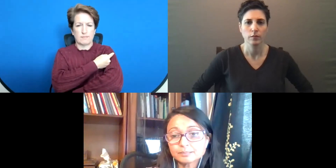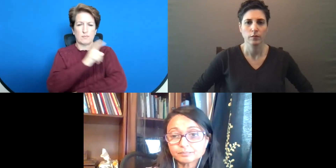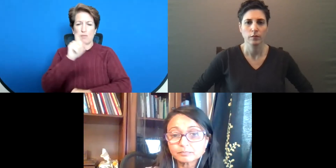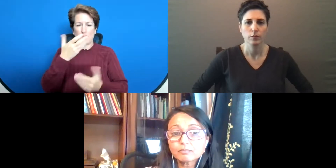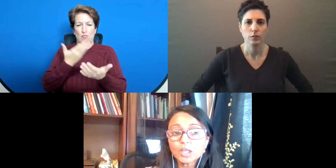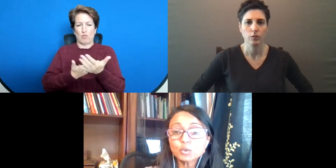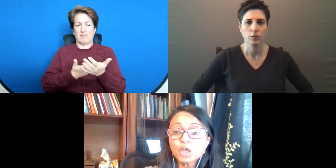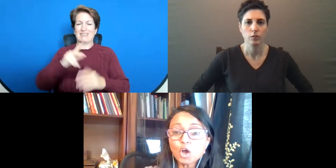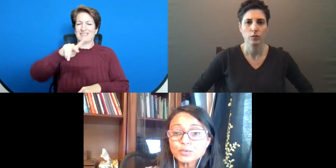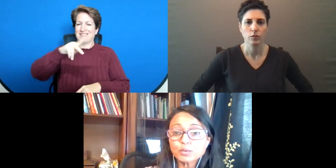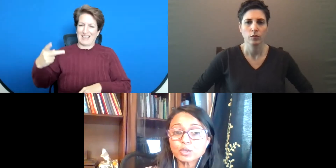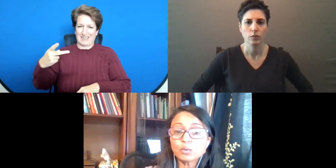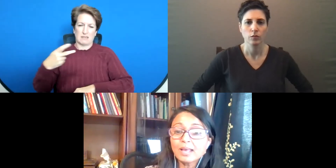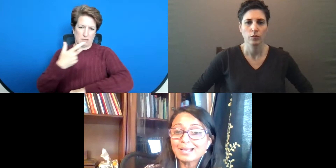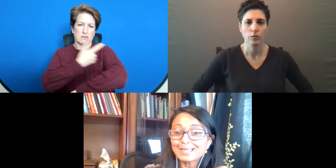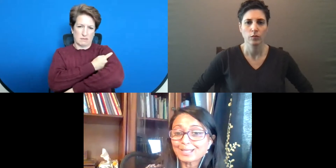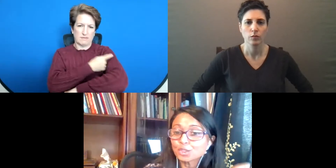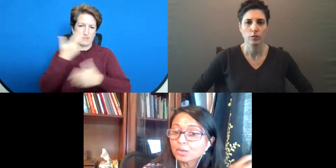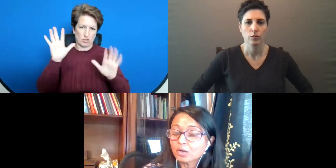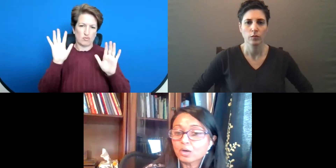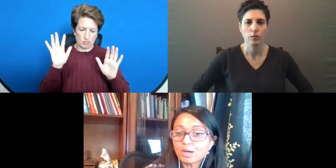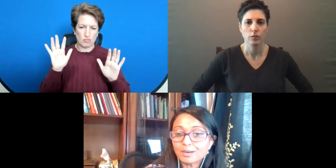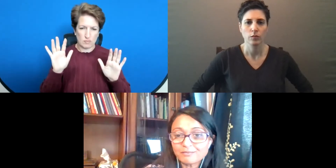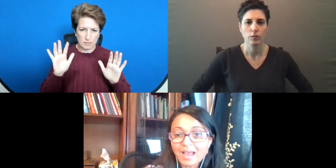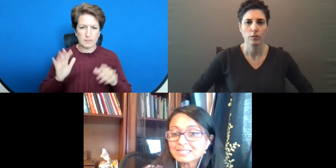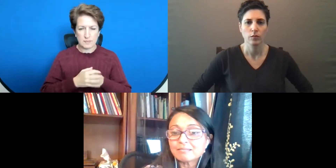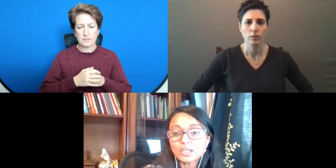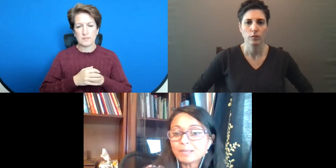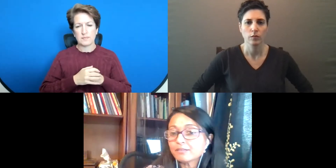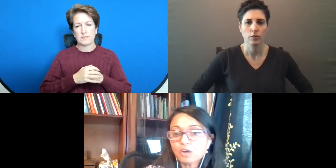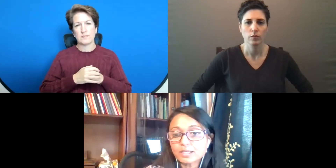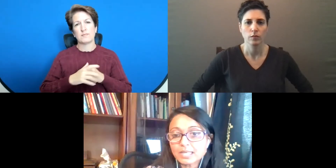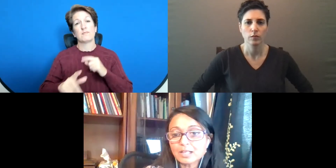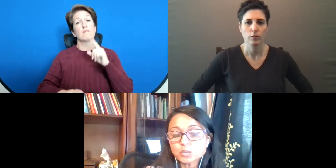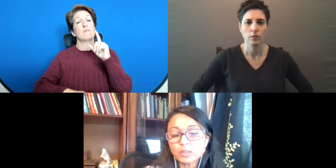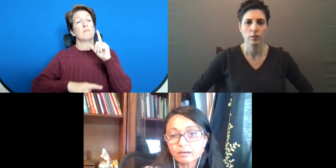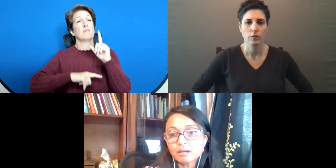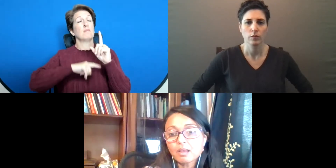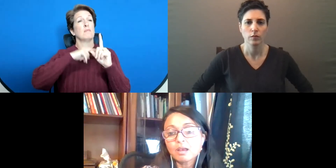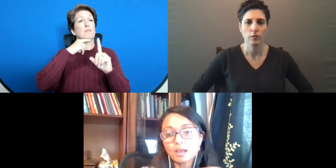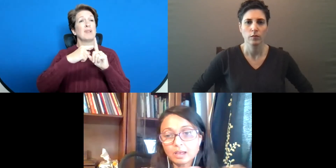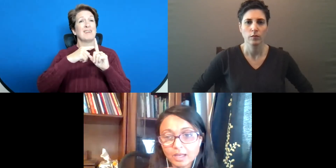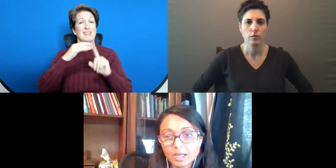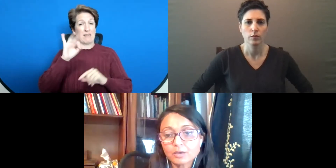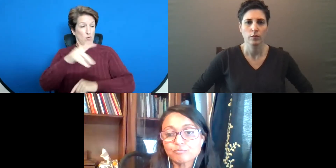second dose. You can also, though, get your vaccine that you may have got